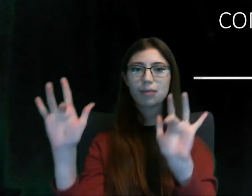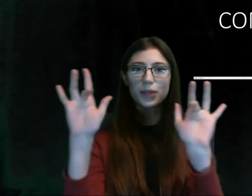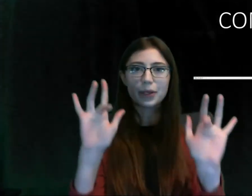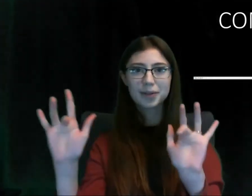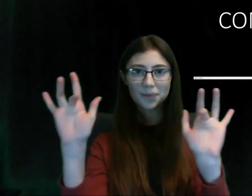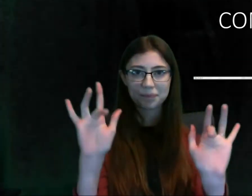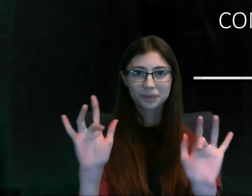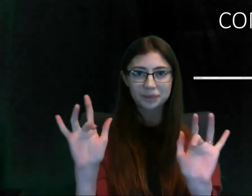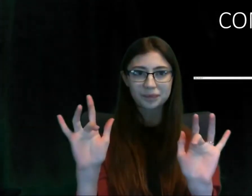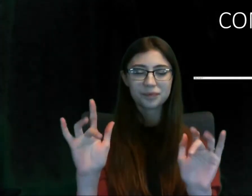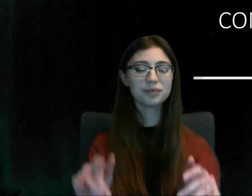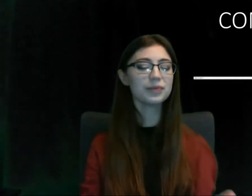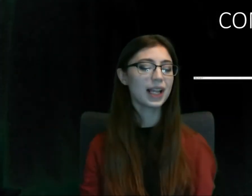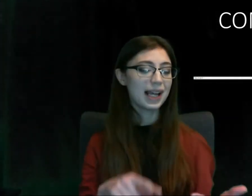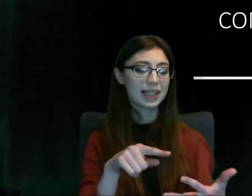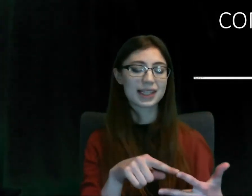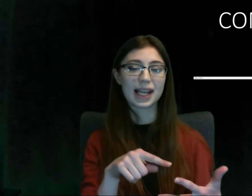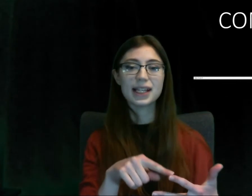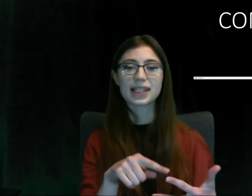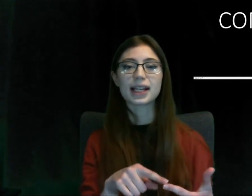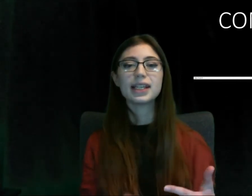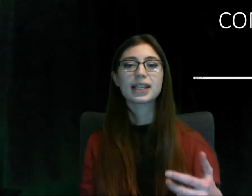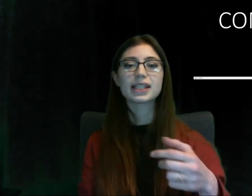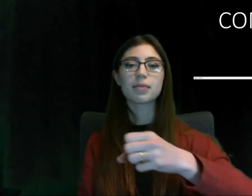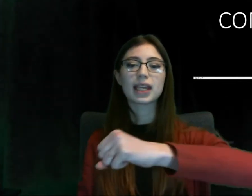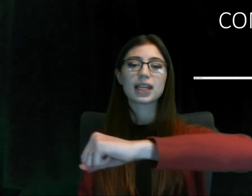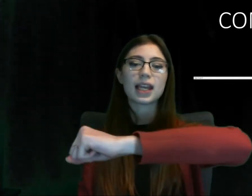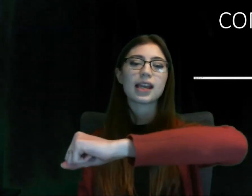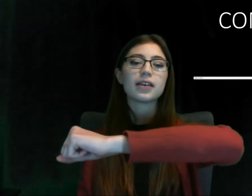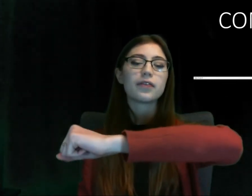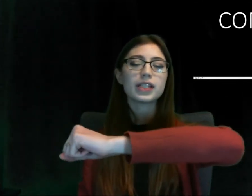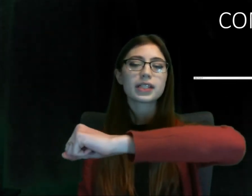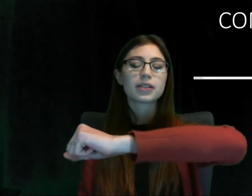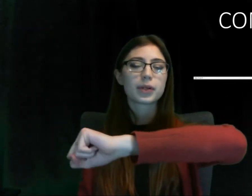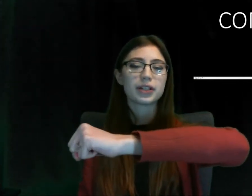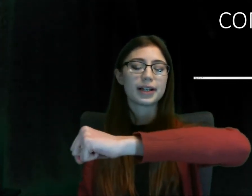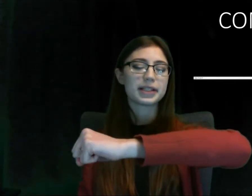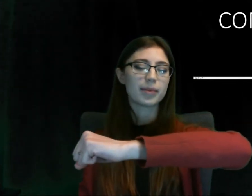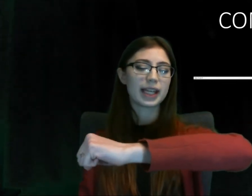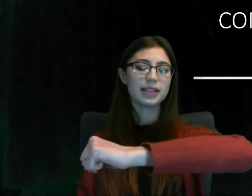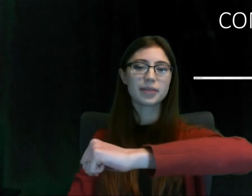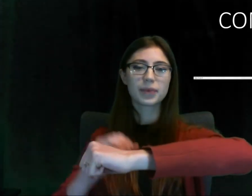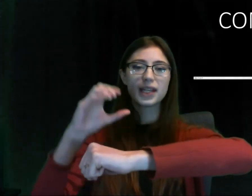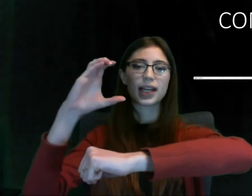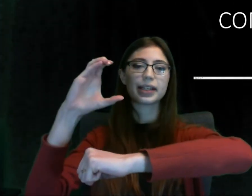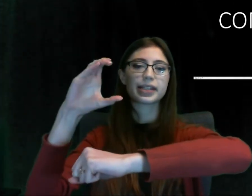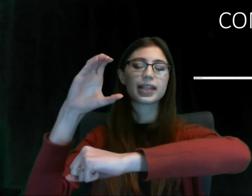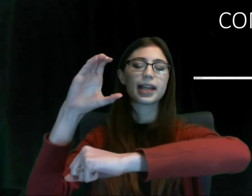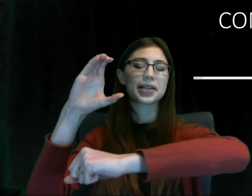Computer. The second sign is making a fist with your non-dominant hand and a C hand shape